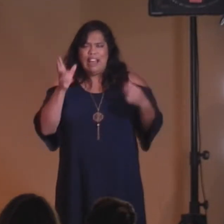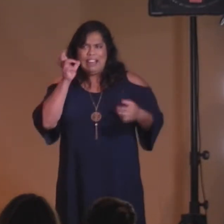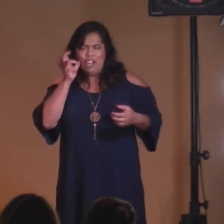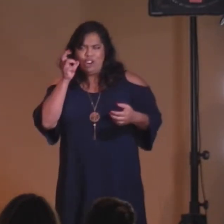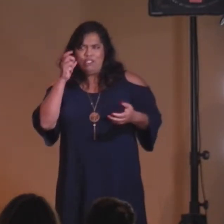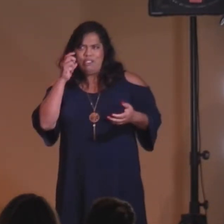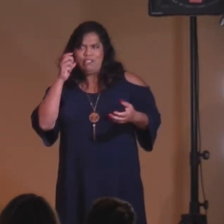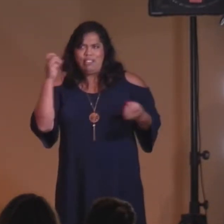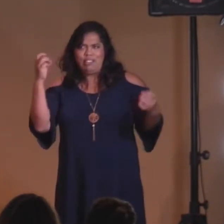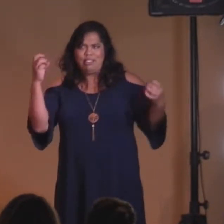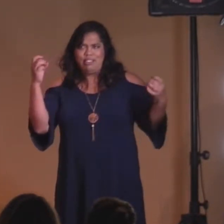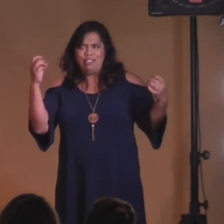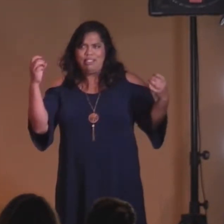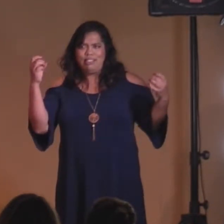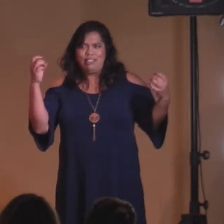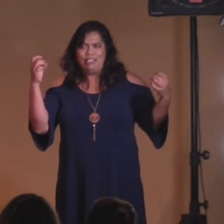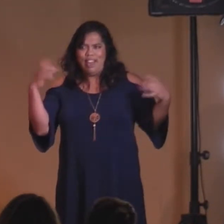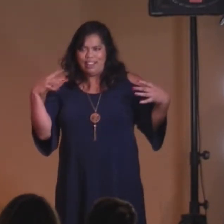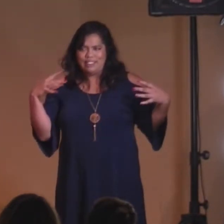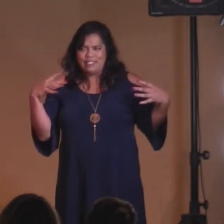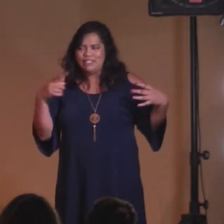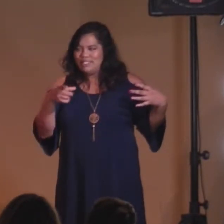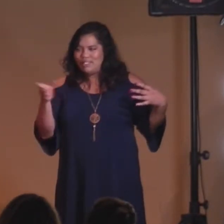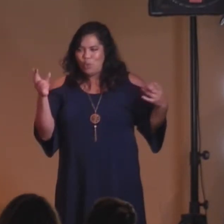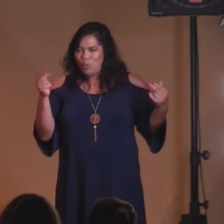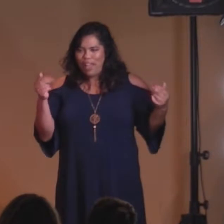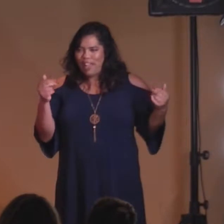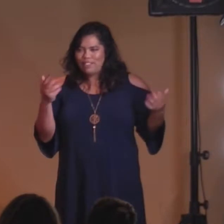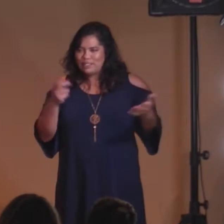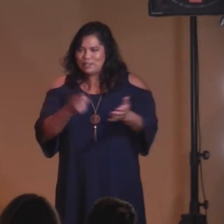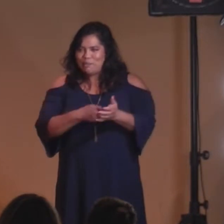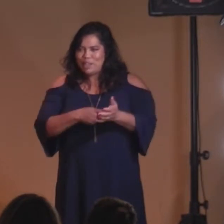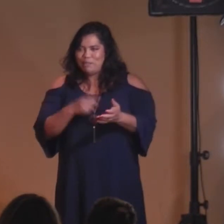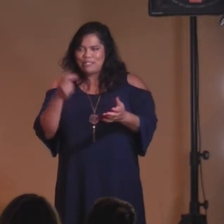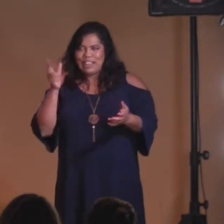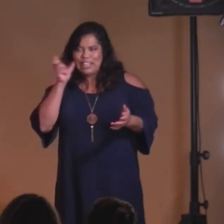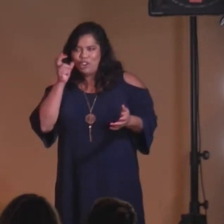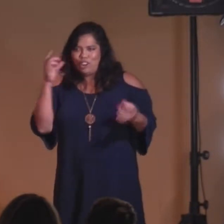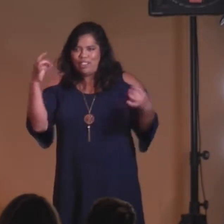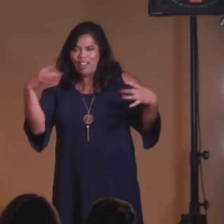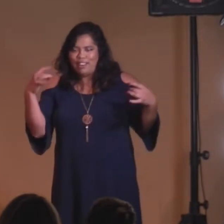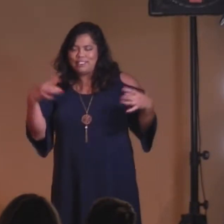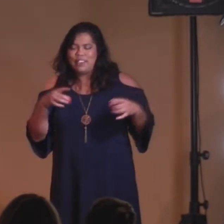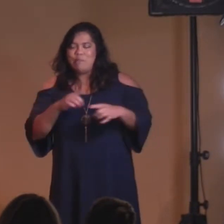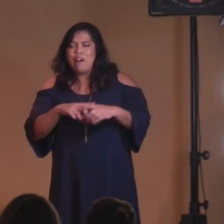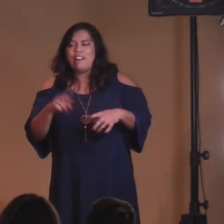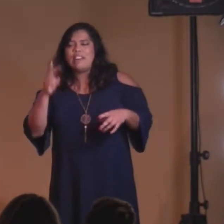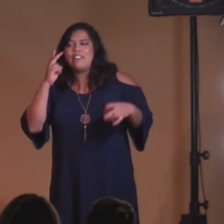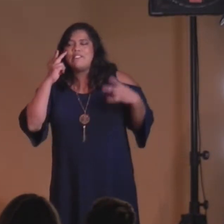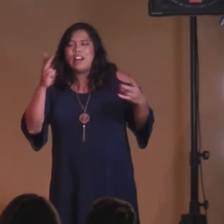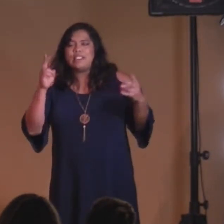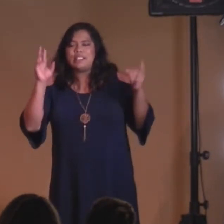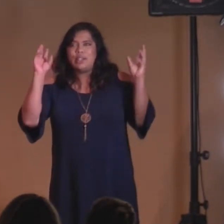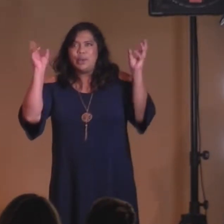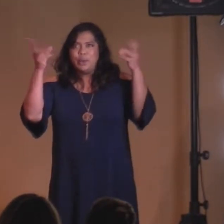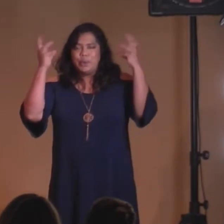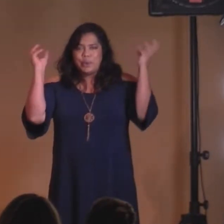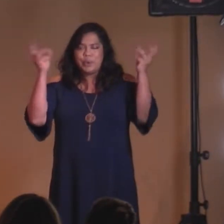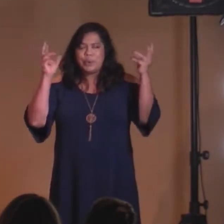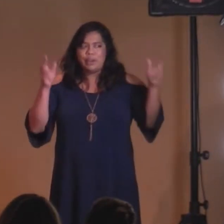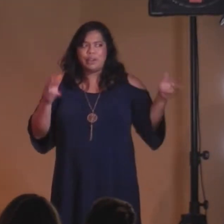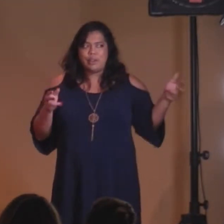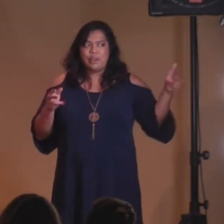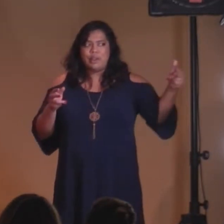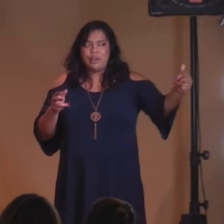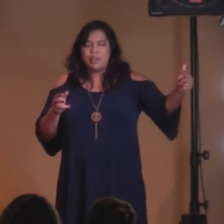I do. Every time I hear a siren or see a police car off at the side, there's a part of my mind